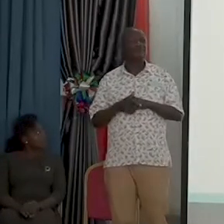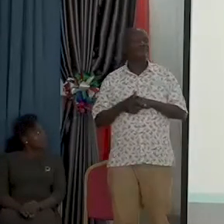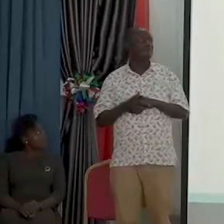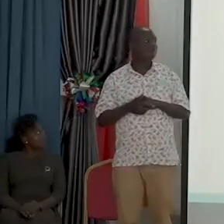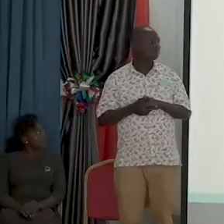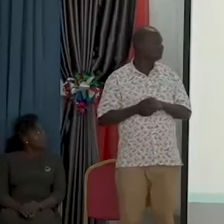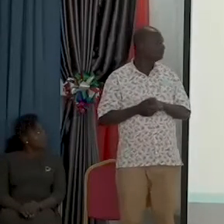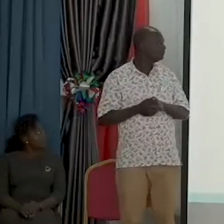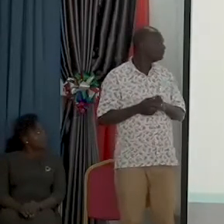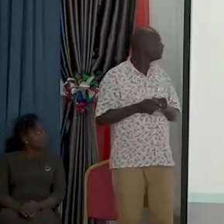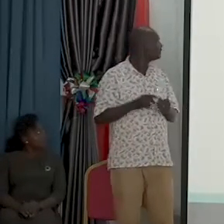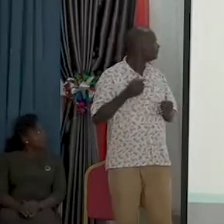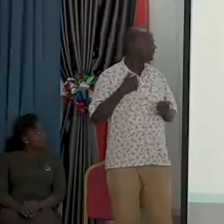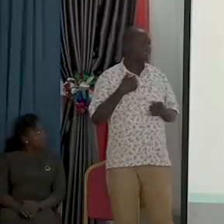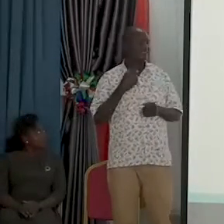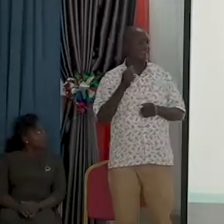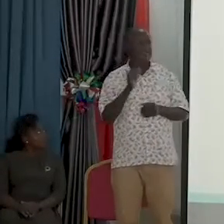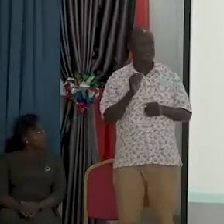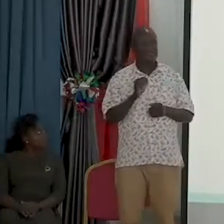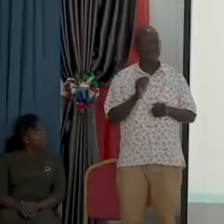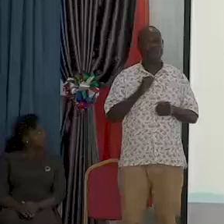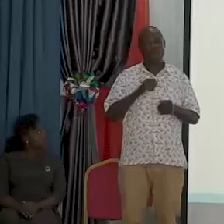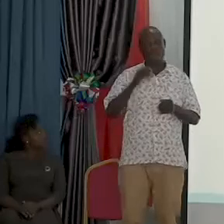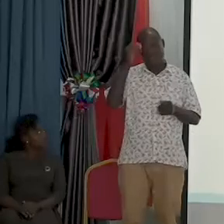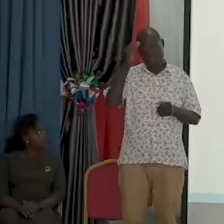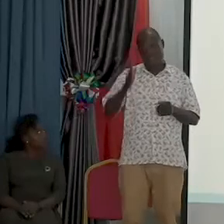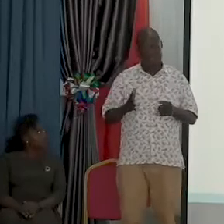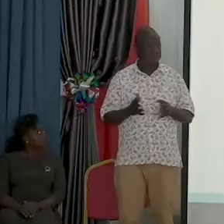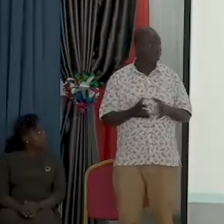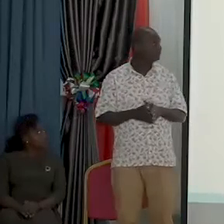Like I said, SETT stands for student,